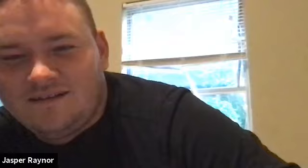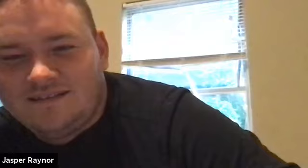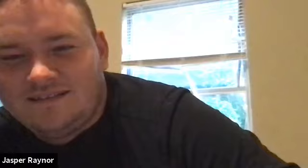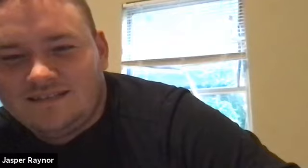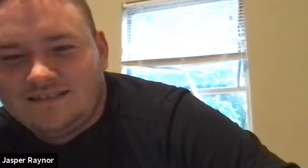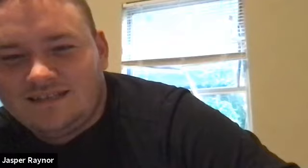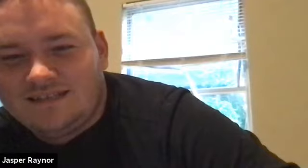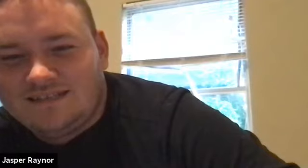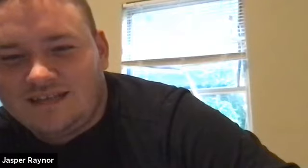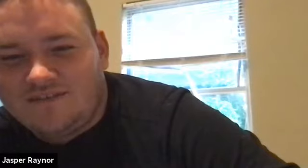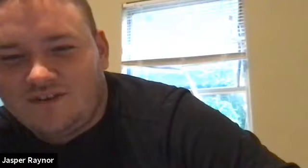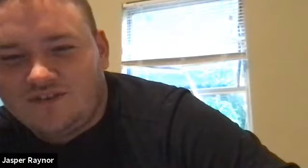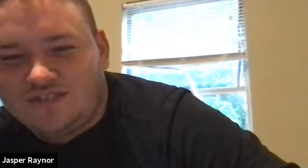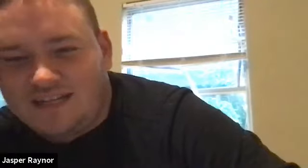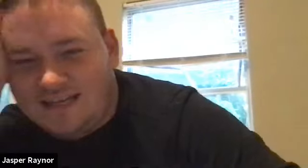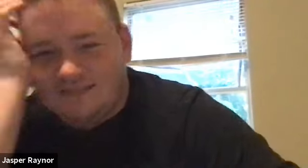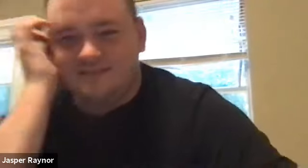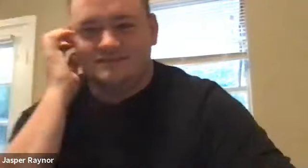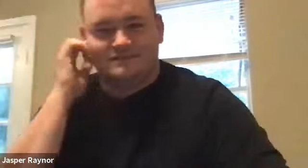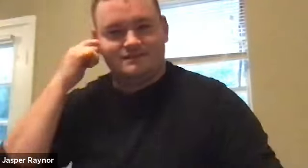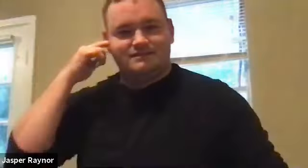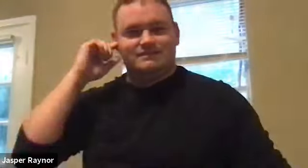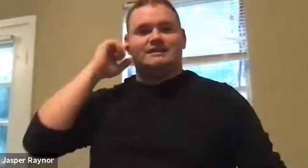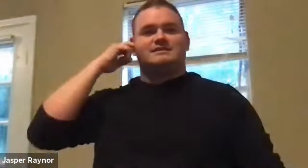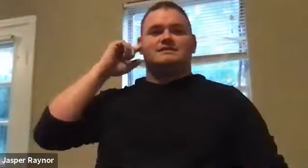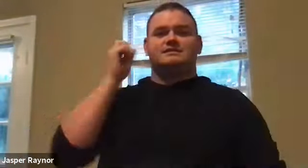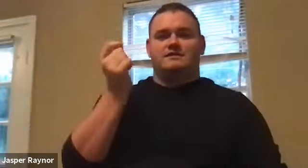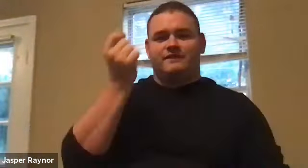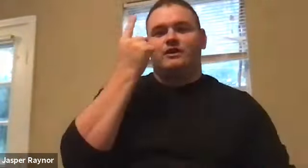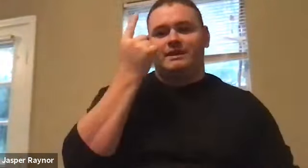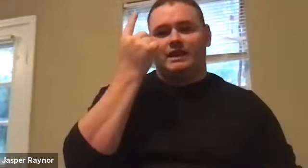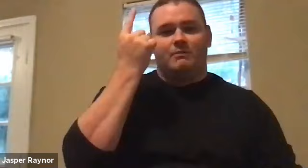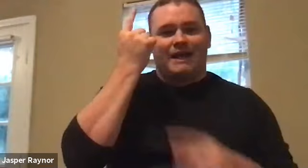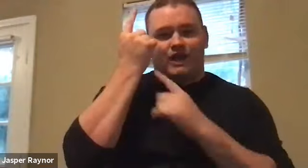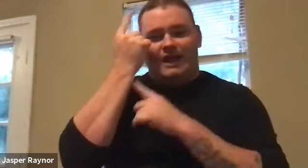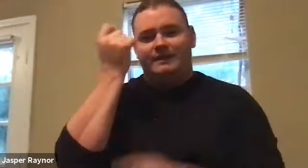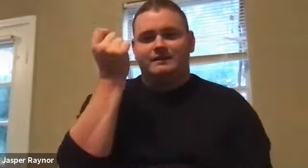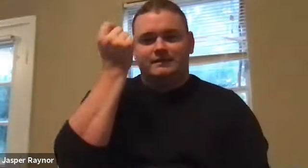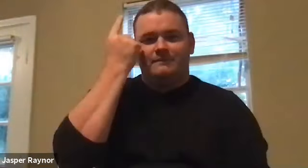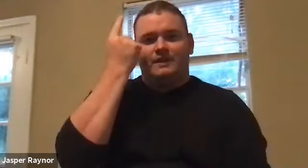So he said he's Yeah, always trying been a to member of the understand. Yes. deaf community. Yes. Finger up in So- the air, by your head.